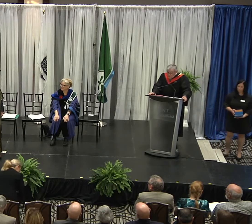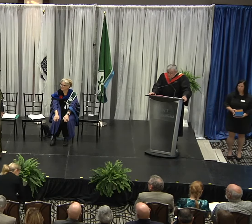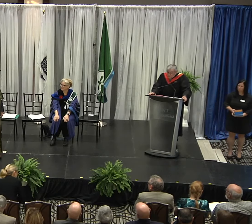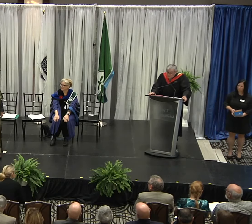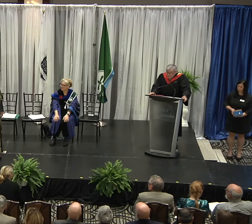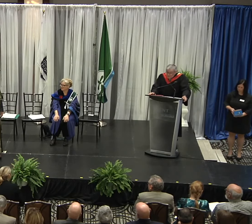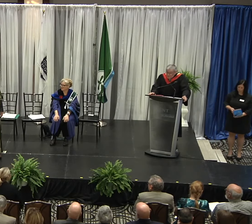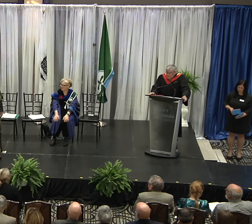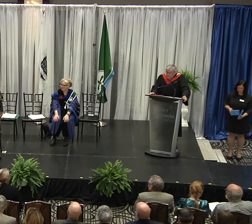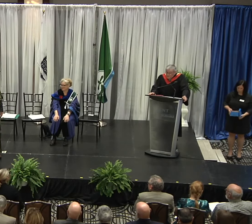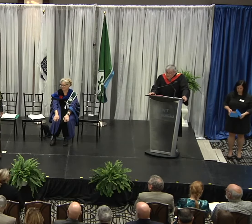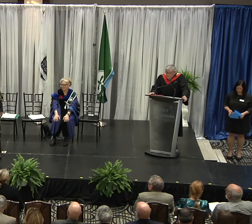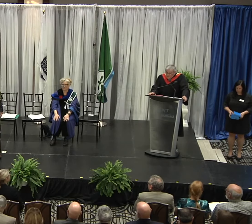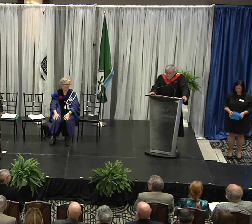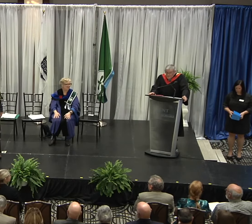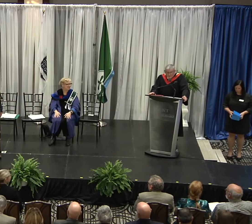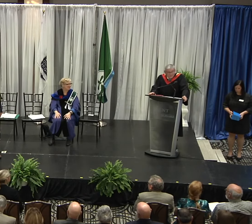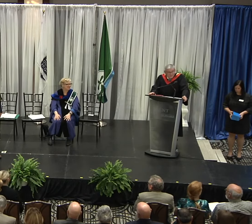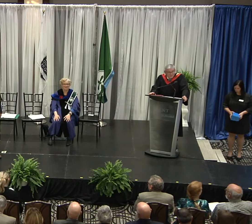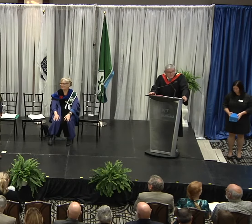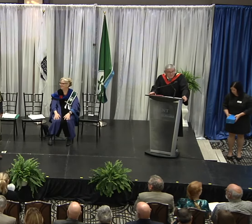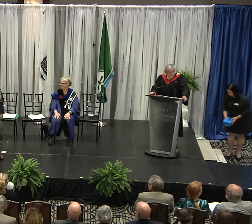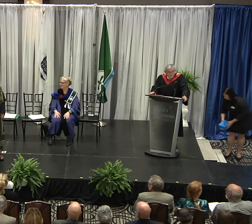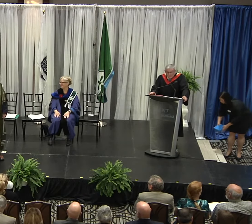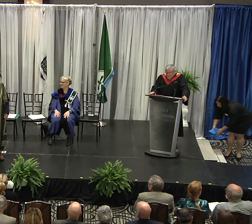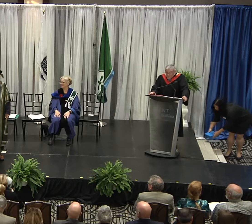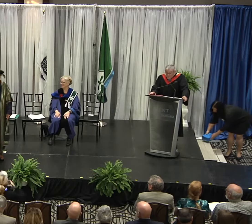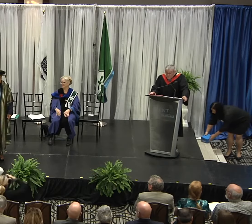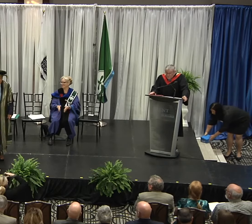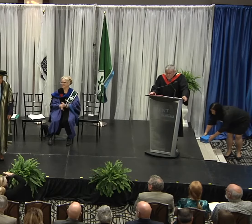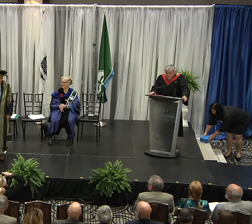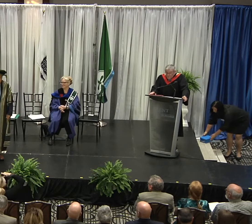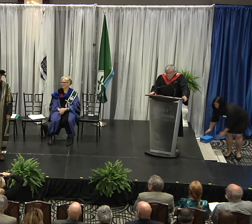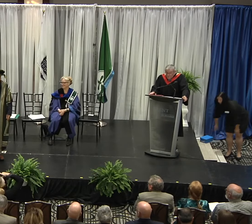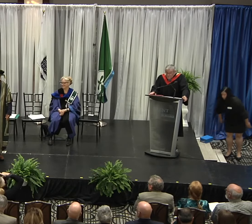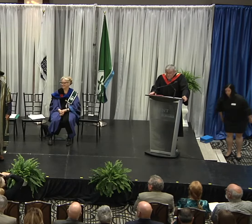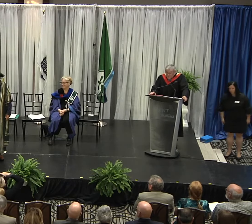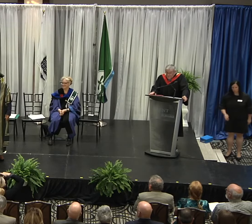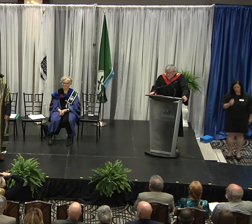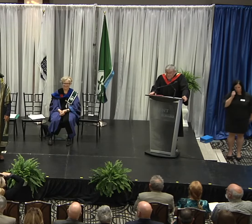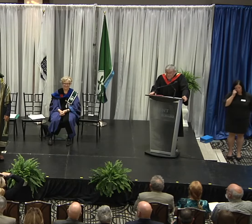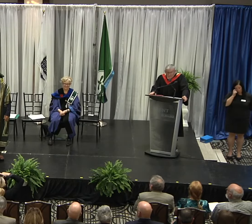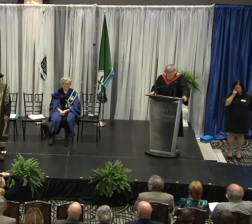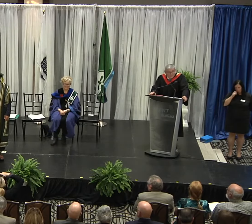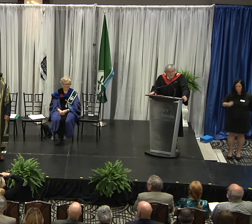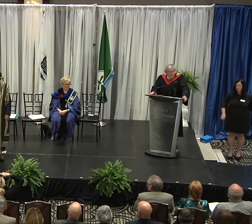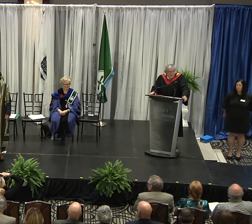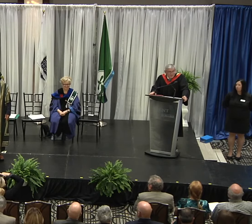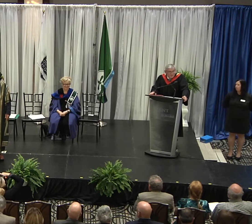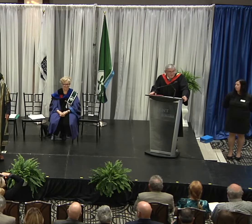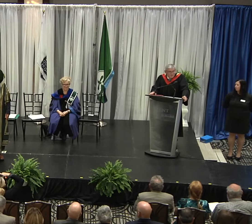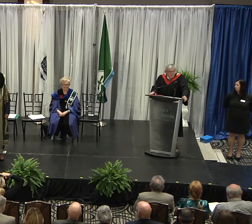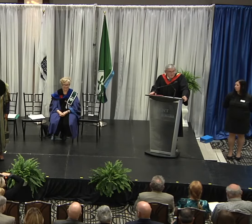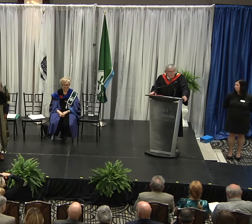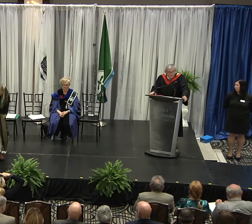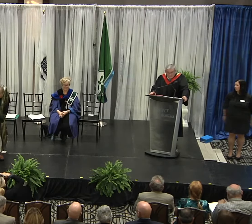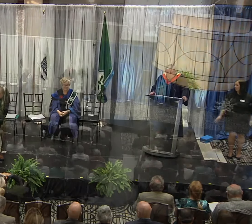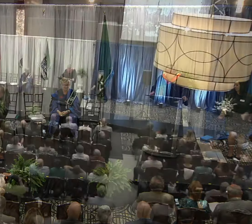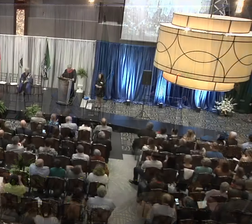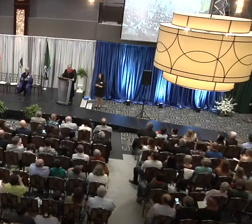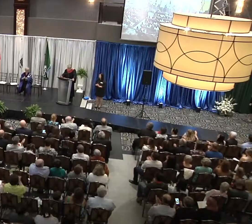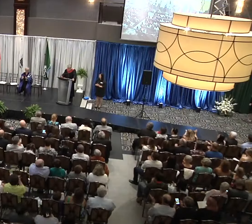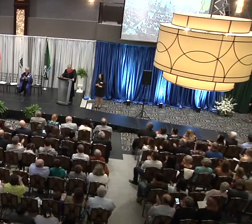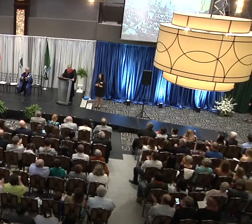Please join me in congratulating the recipients of the Certificates in Human Resource Management and Marketing and